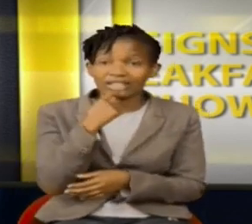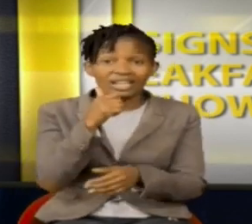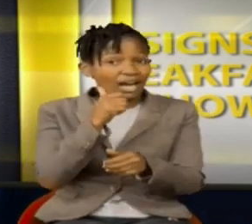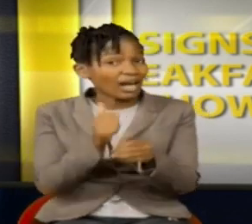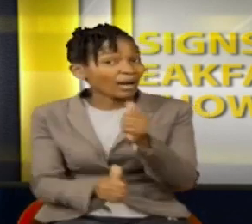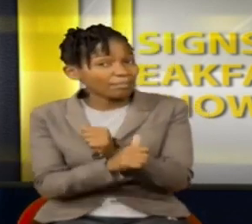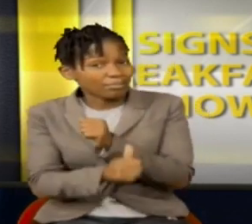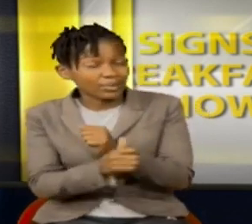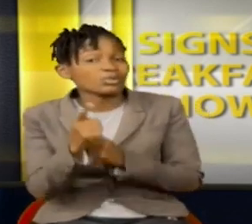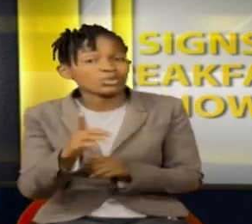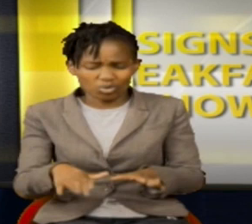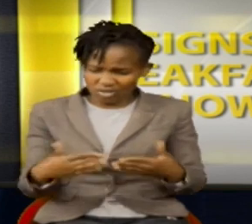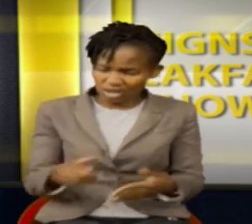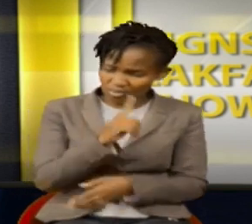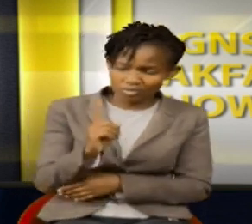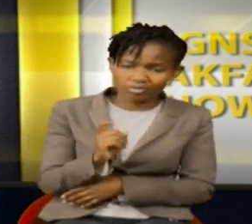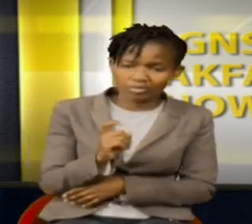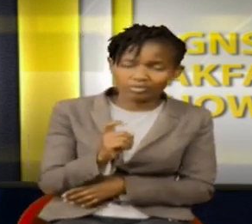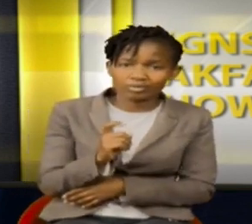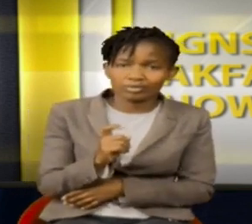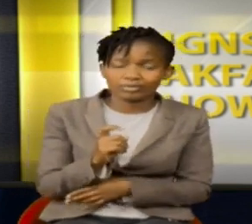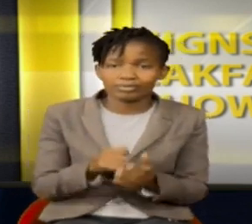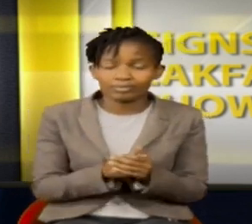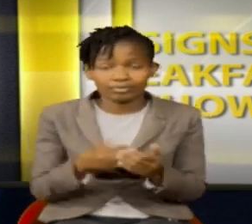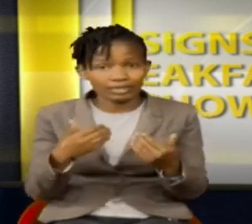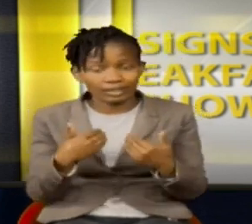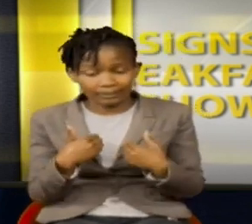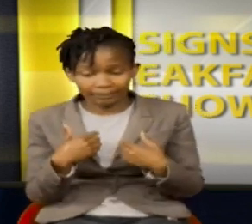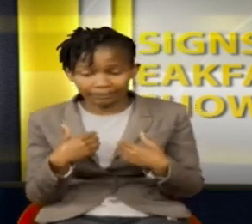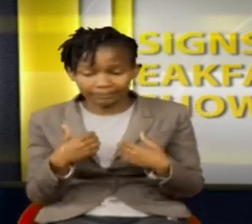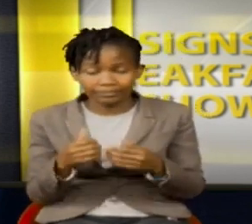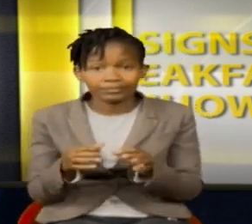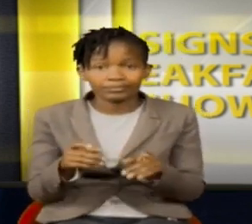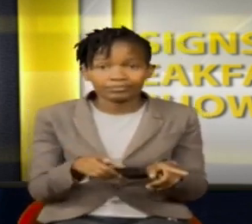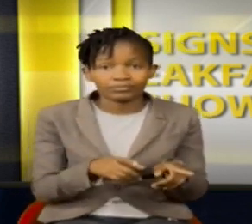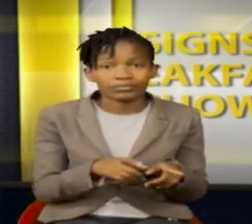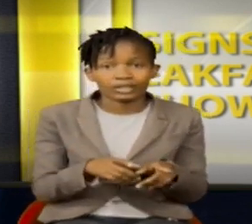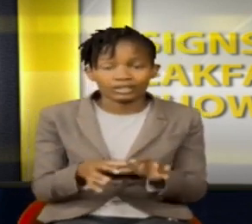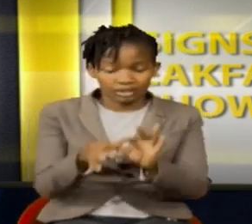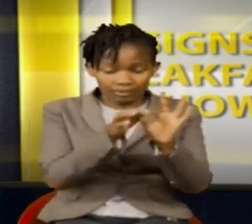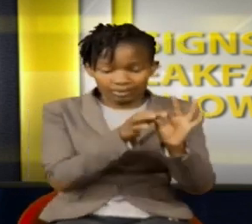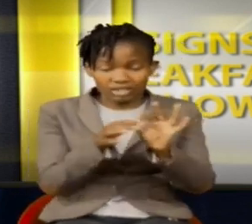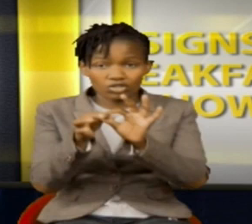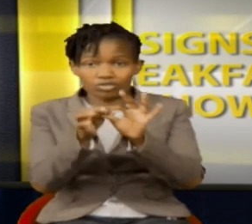they'll be like, why? Can you, let me tell you, I've been having a lot of stakeholder engagements with even government. You know, the Ministry of